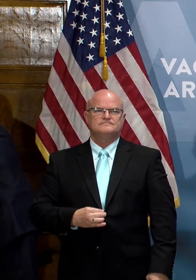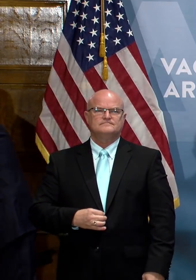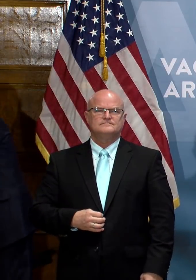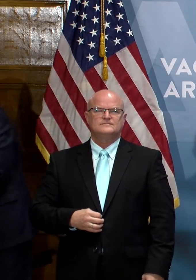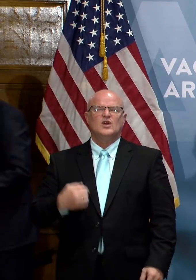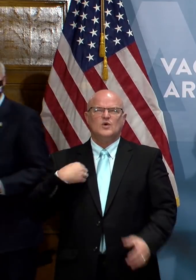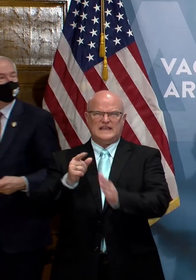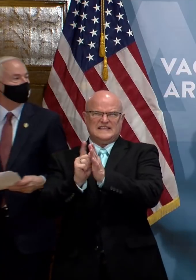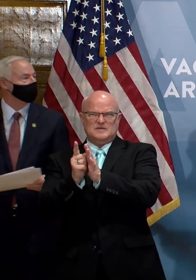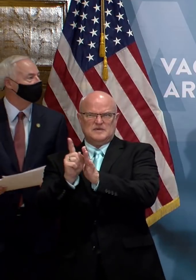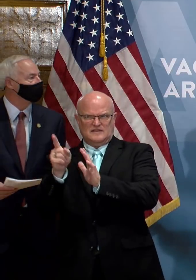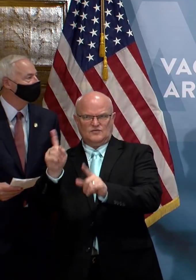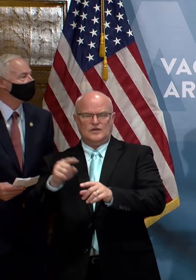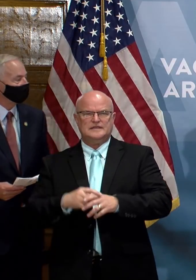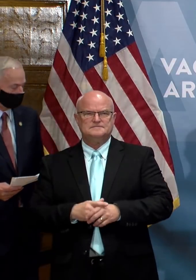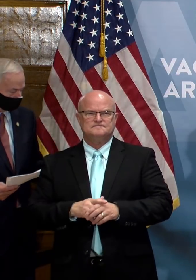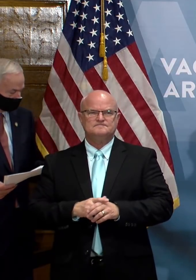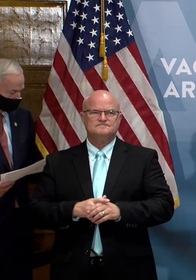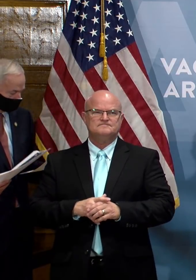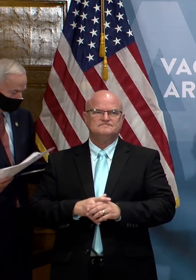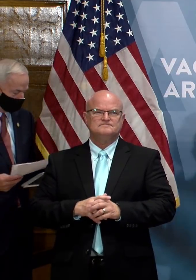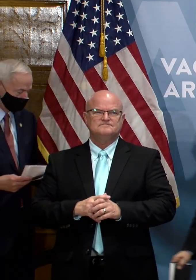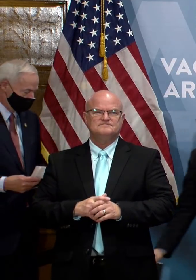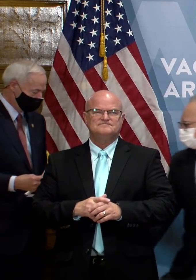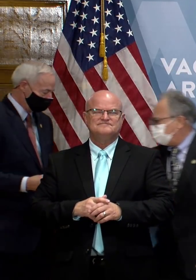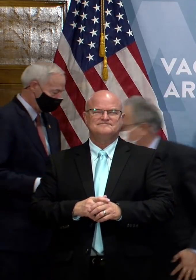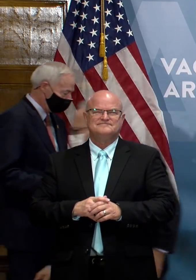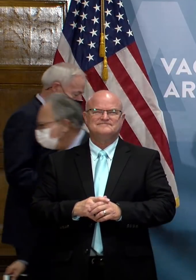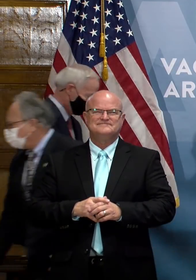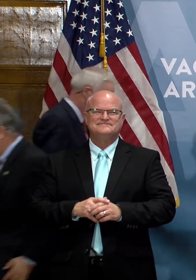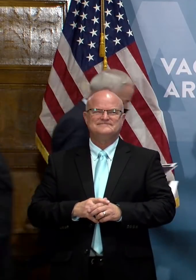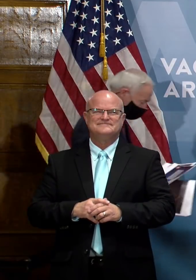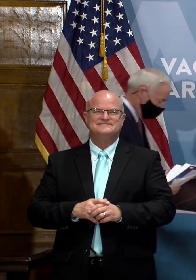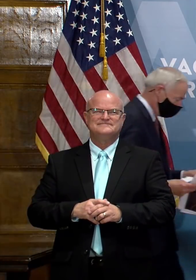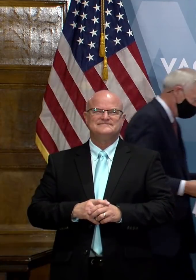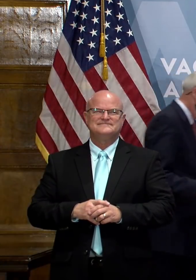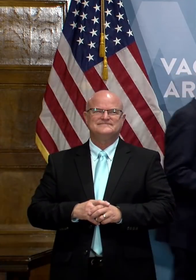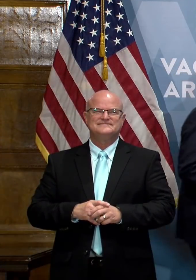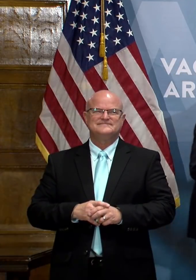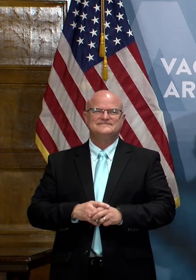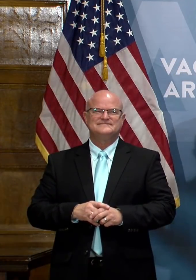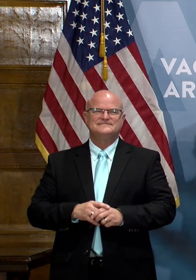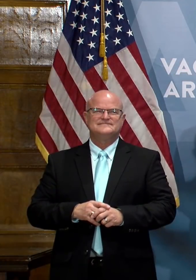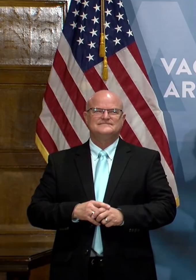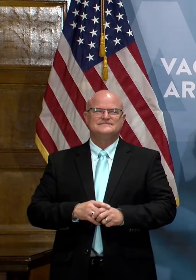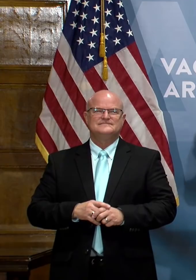We'll get that in a moment for you. Yeah, I'll turn that back over to you, sir. Excuse me.